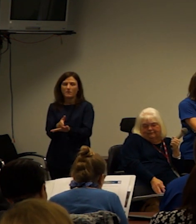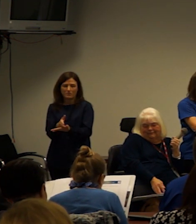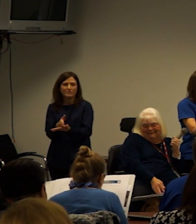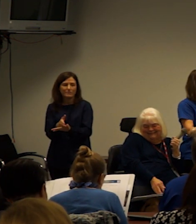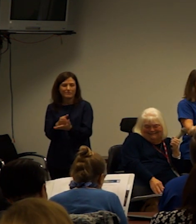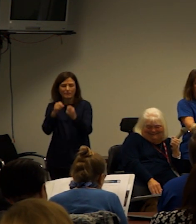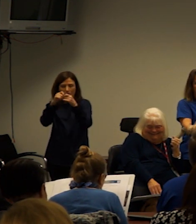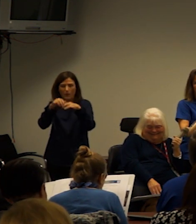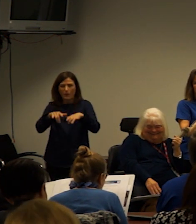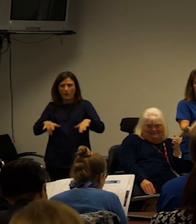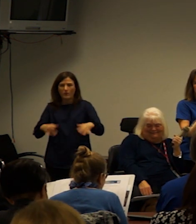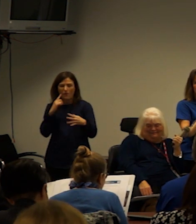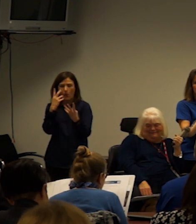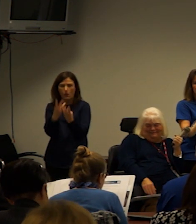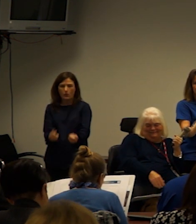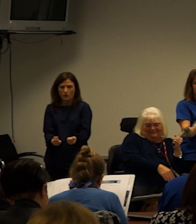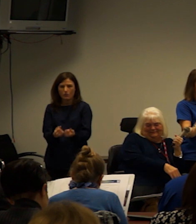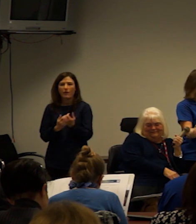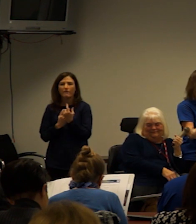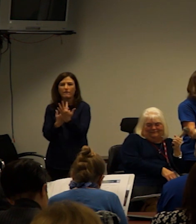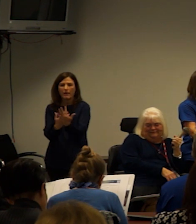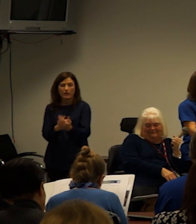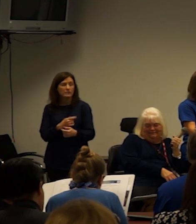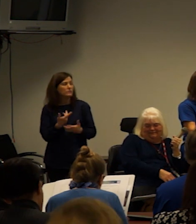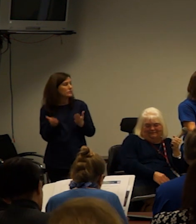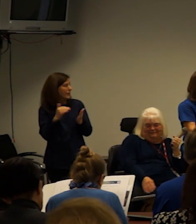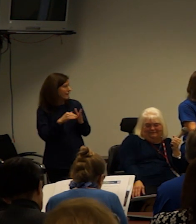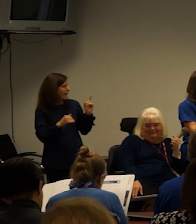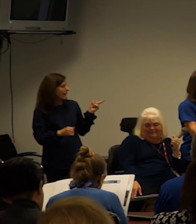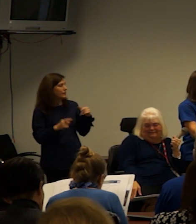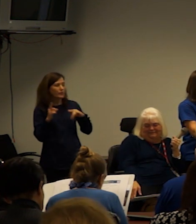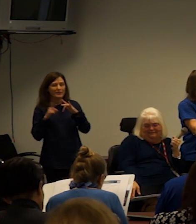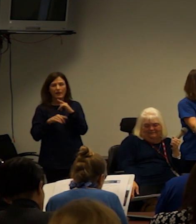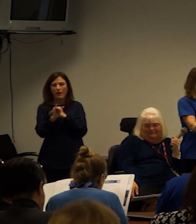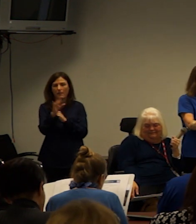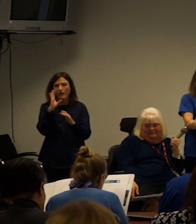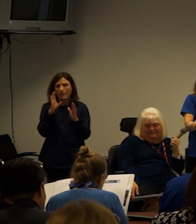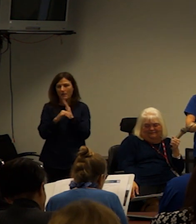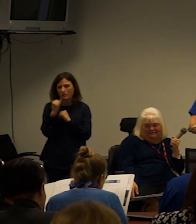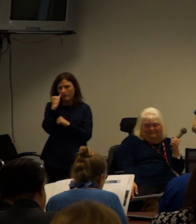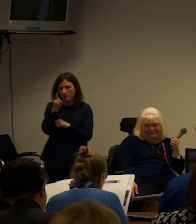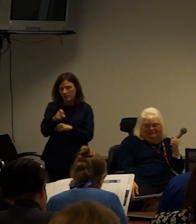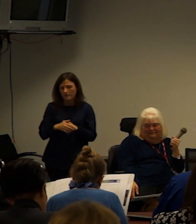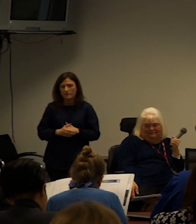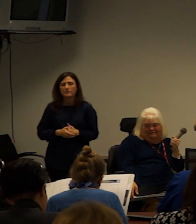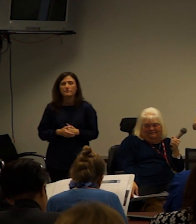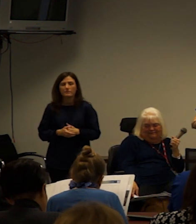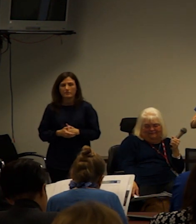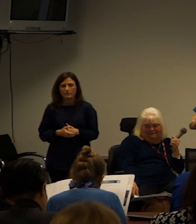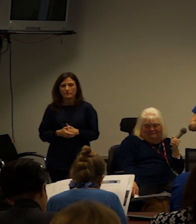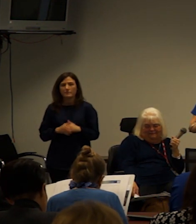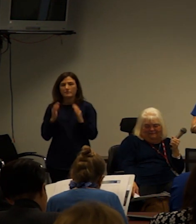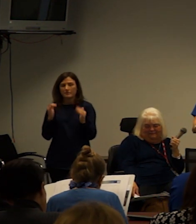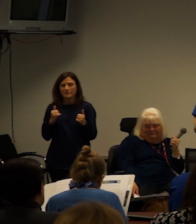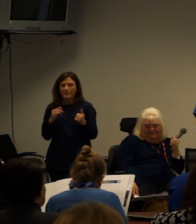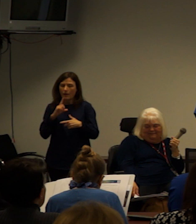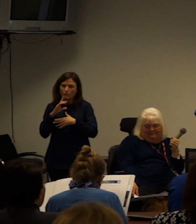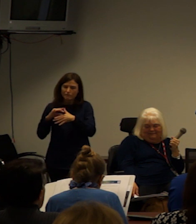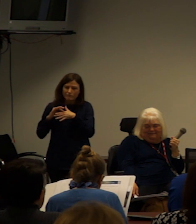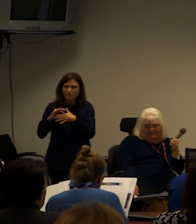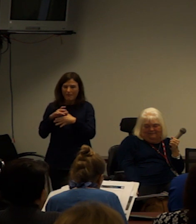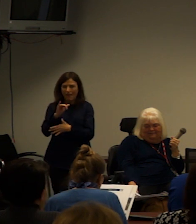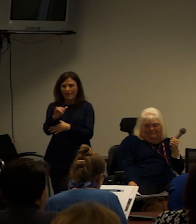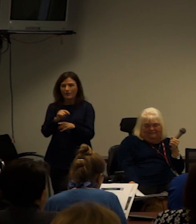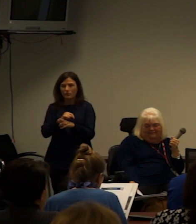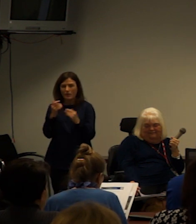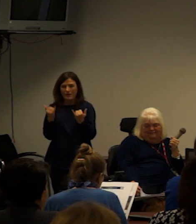name. Okay, again, this picture can be skipped if you need to. Okay, we'll get into the meat of the